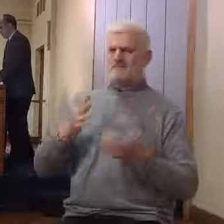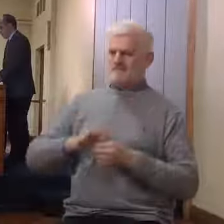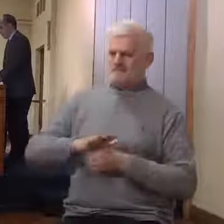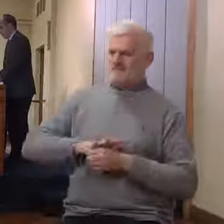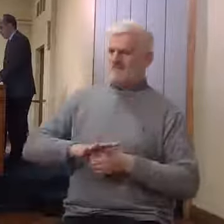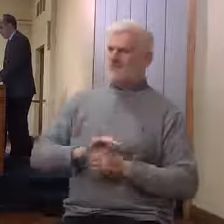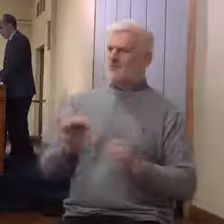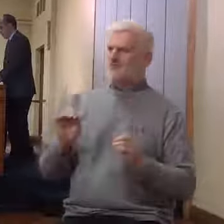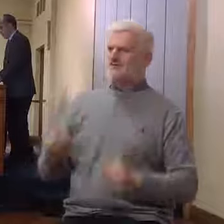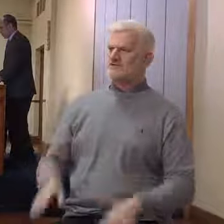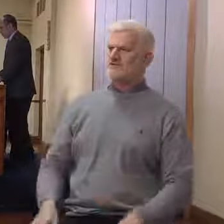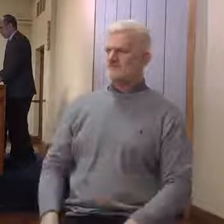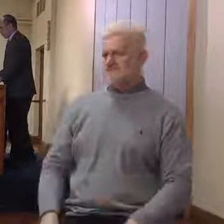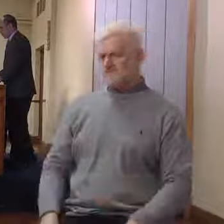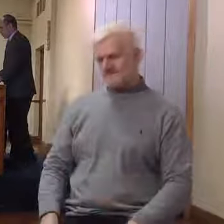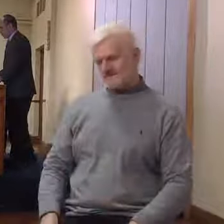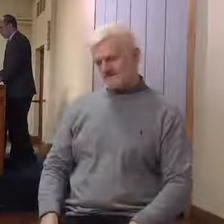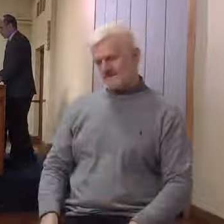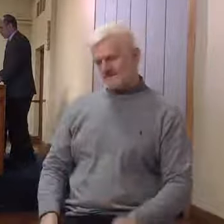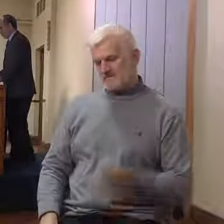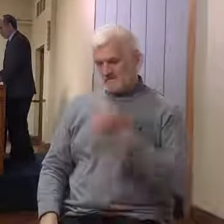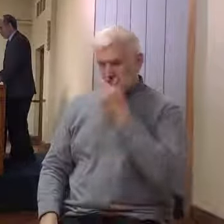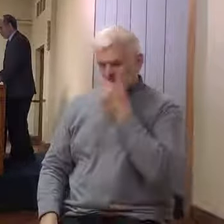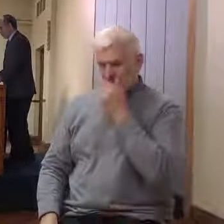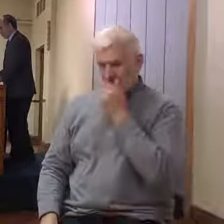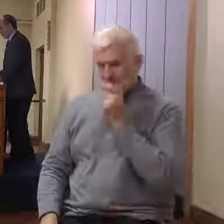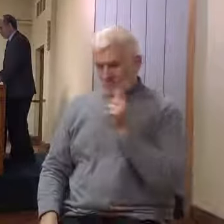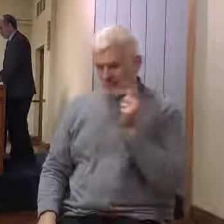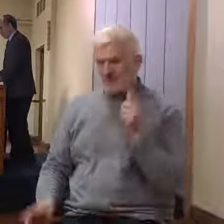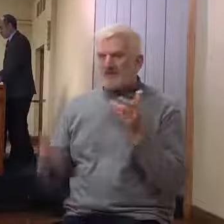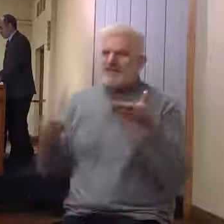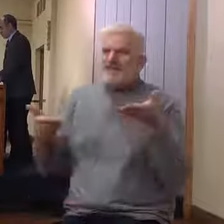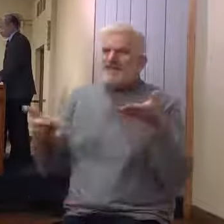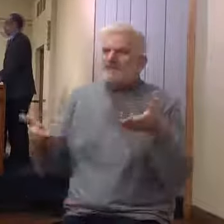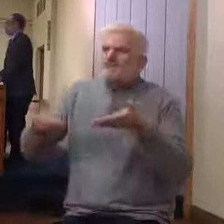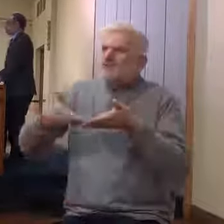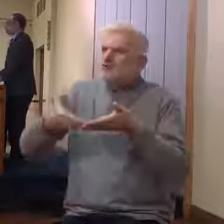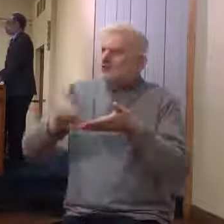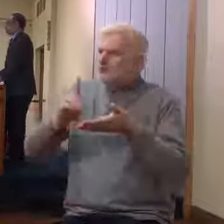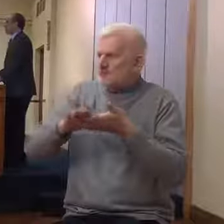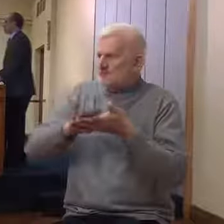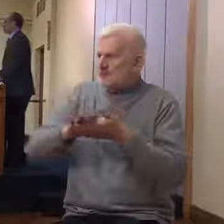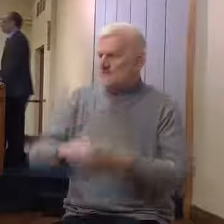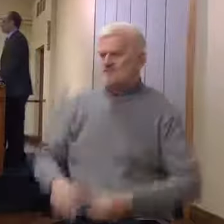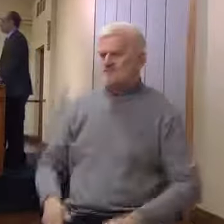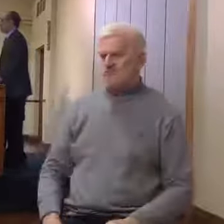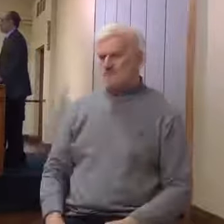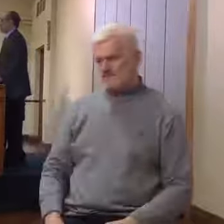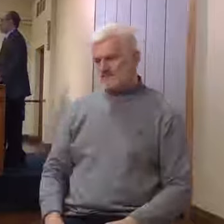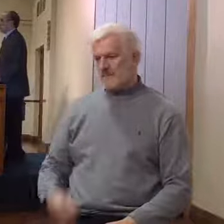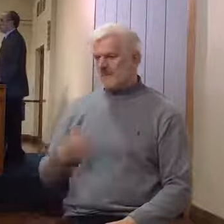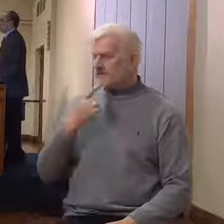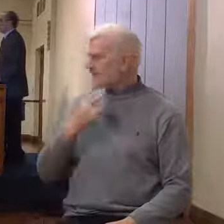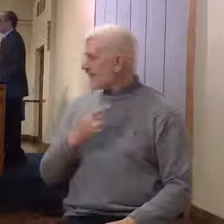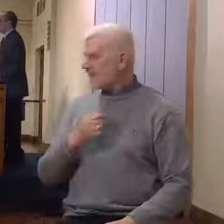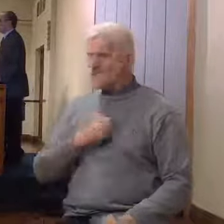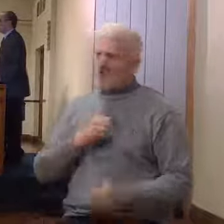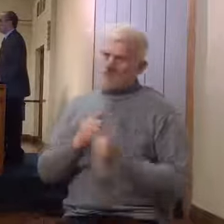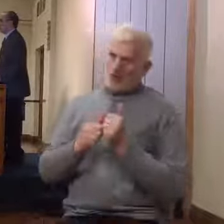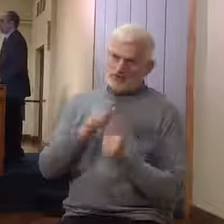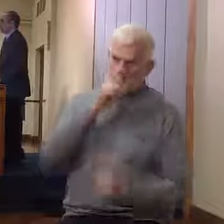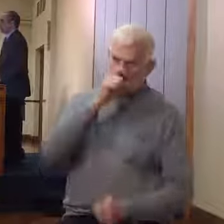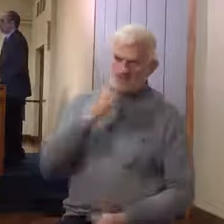we dive into the verses, few words of introduction. My brothers and sisters,